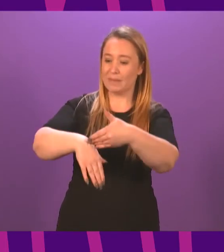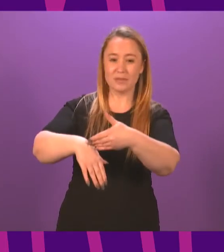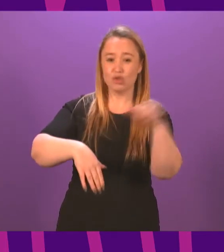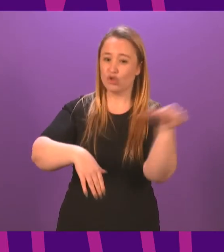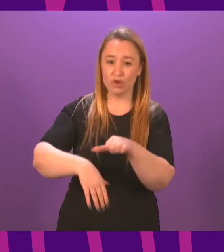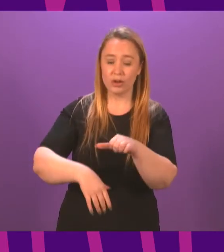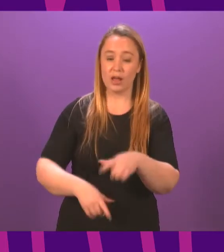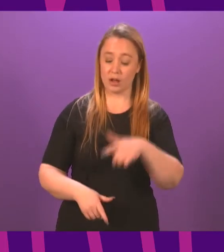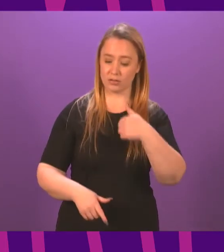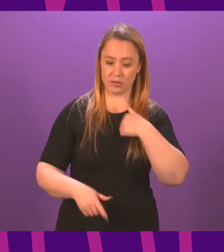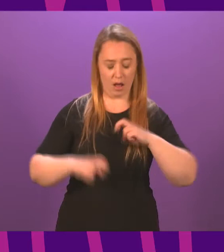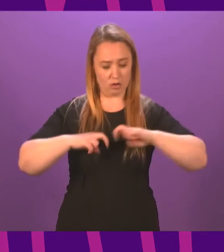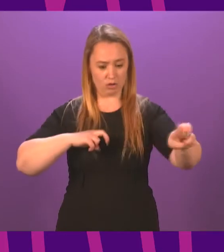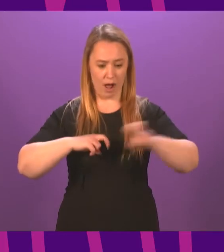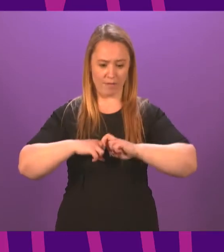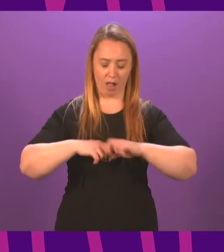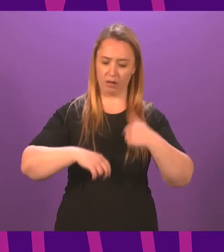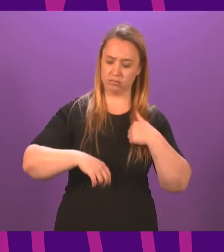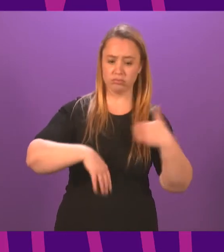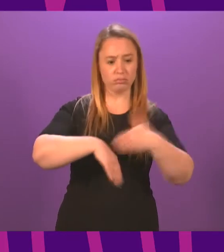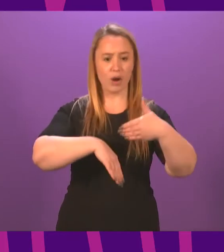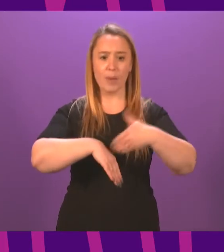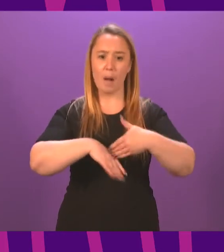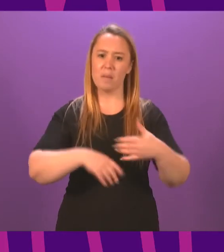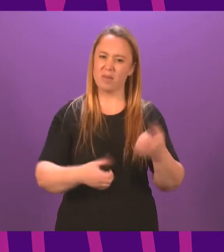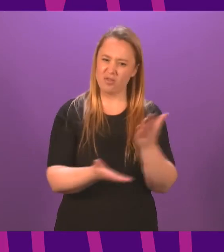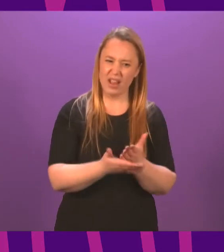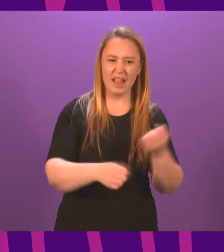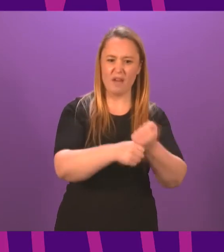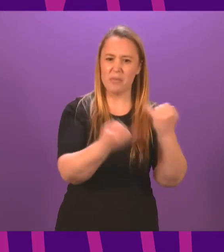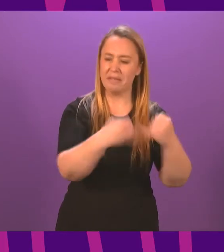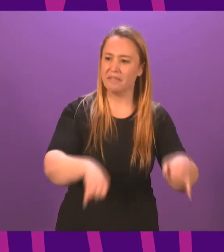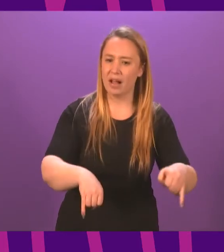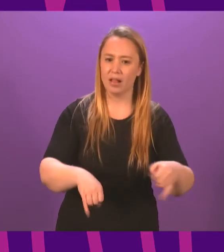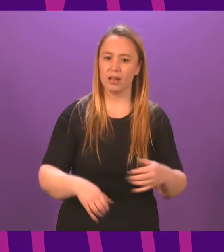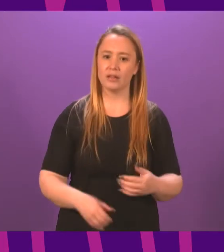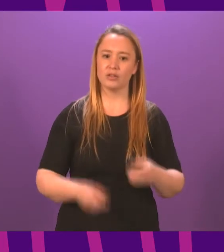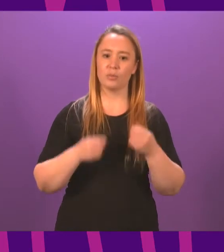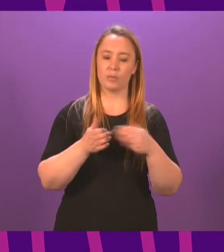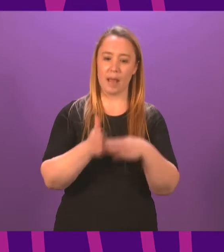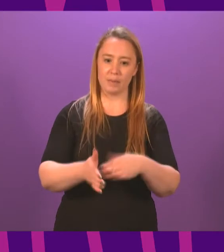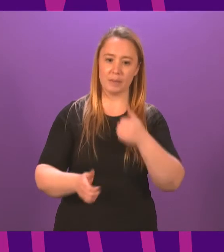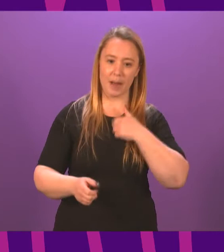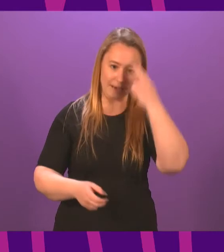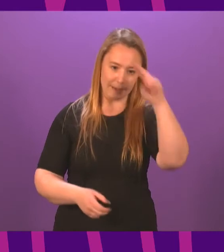should not be criminalised for the failings of government. I move the amendment in my name.